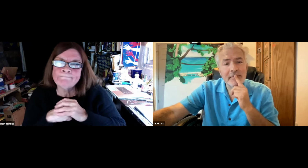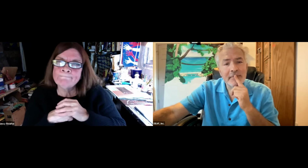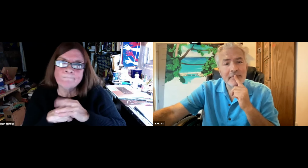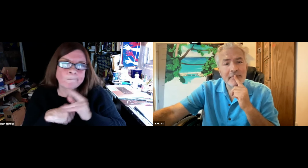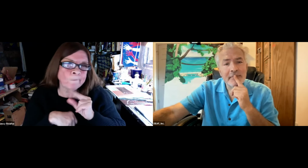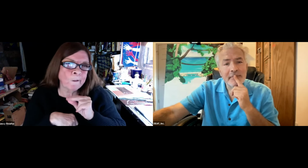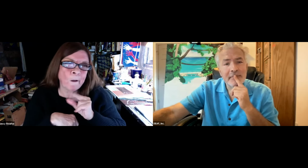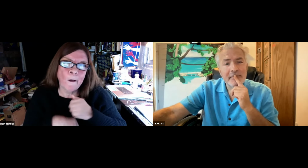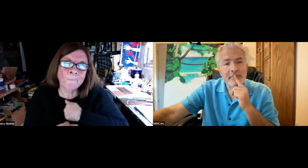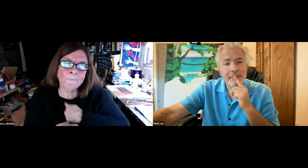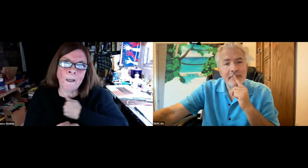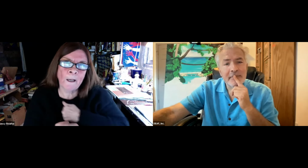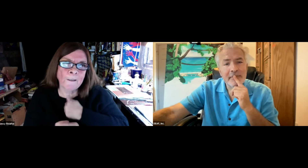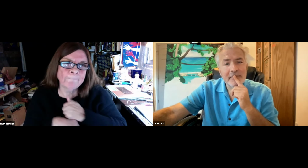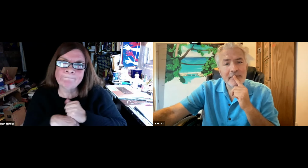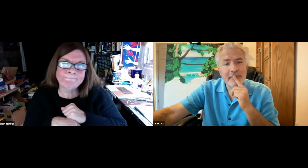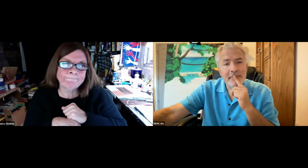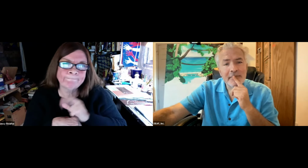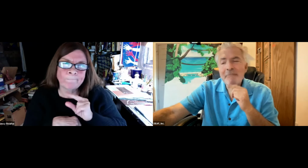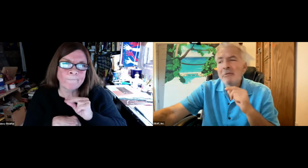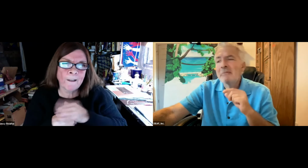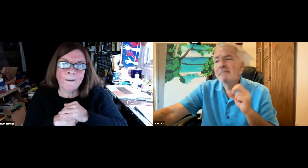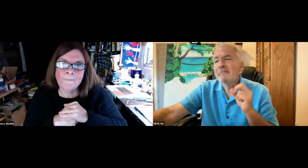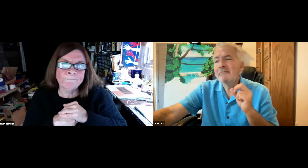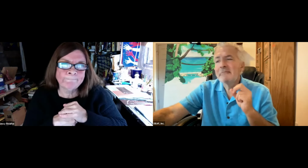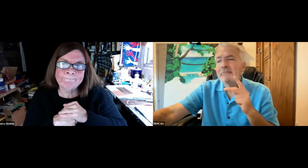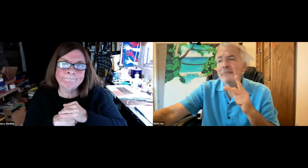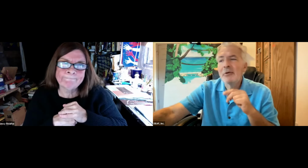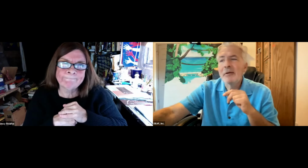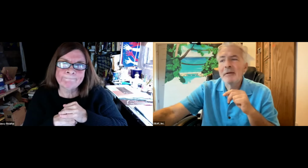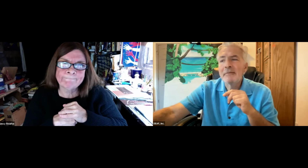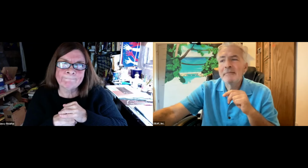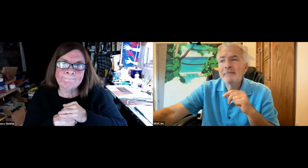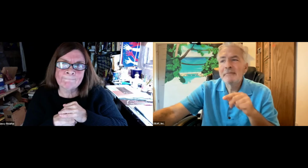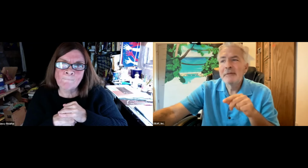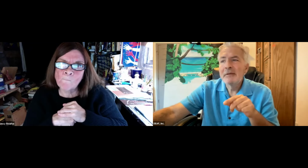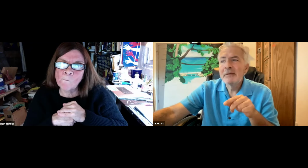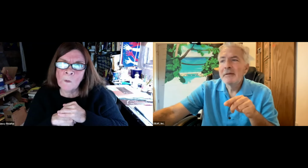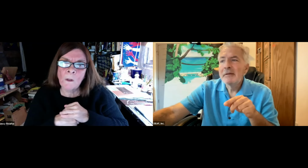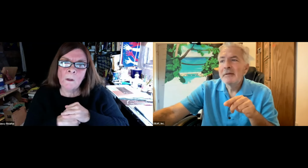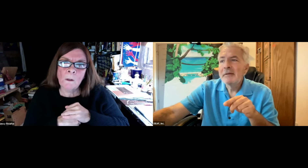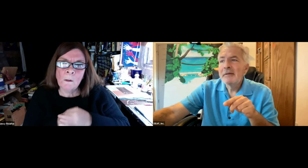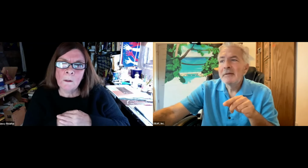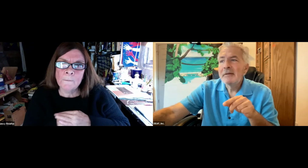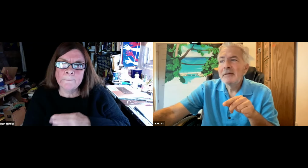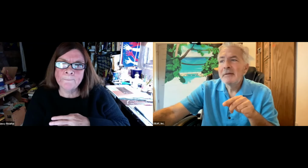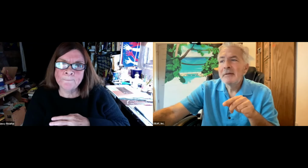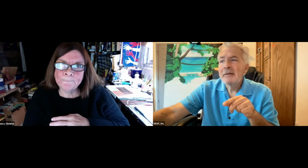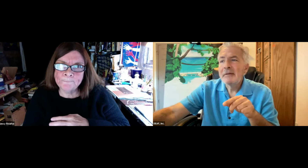Uh, you just asked about the Washington, D.C. area. I apologize. I am not familiar with anyone in that area. No.